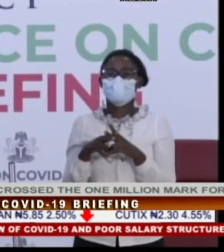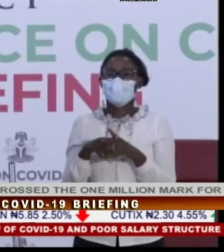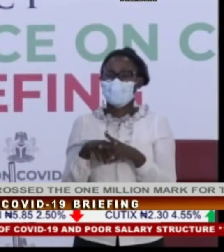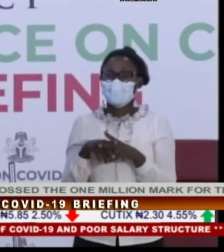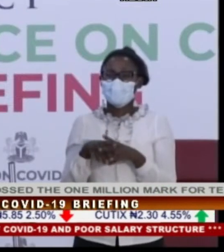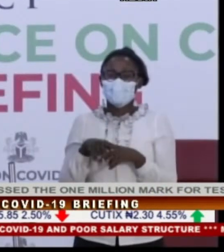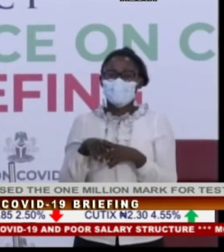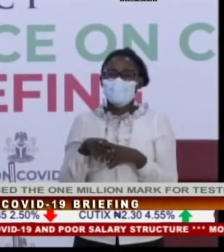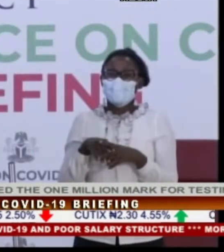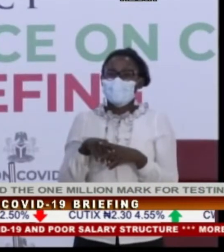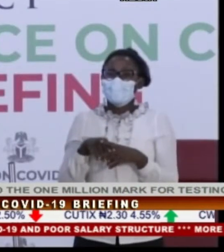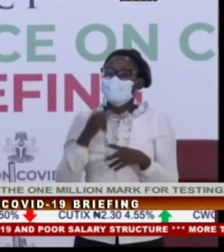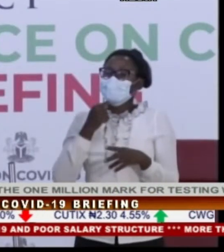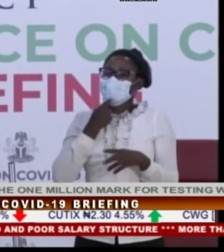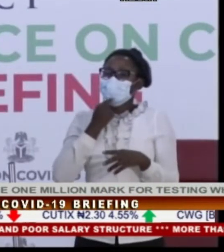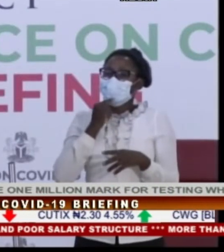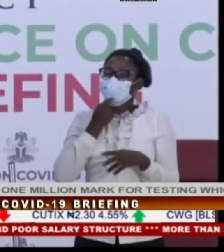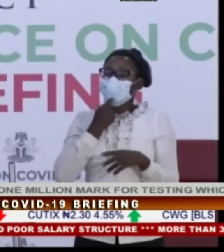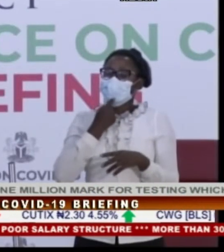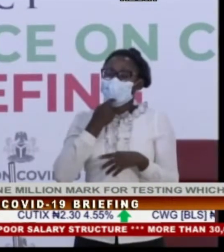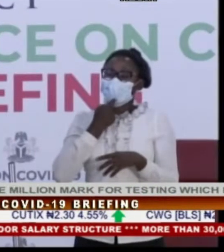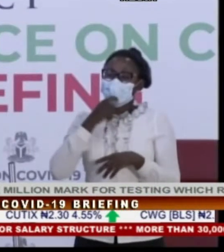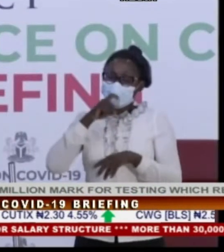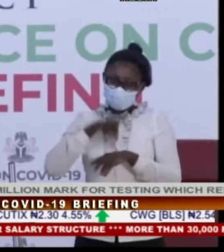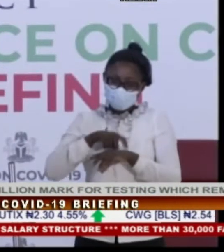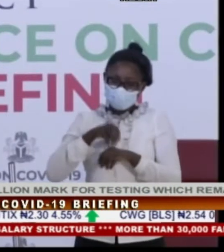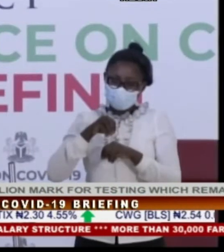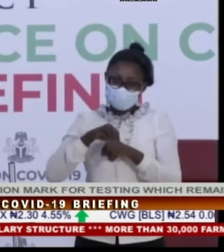help lines for people to get in touch with them.